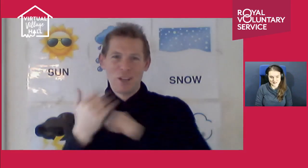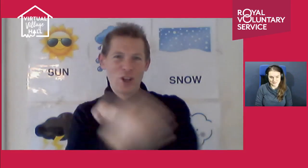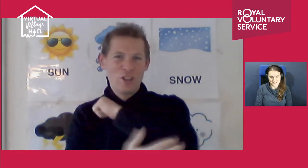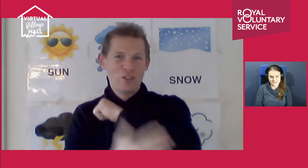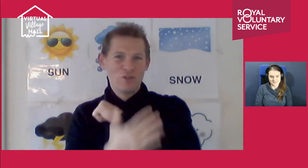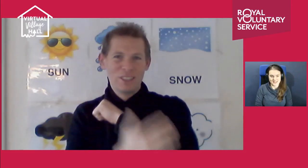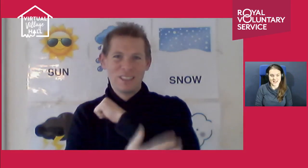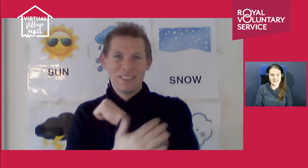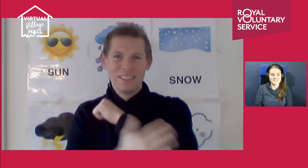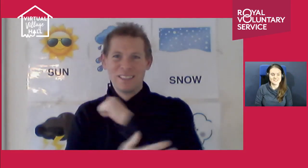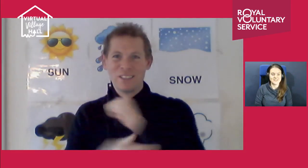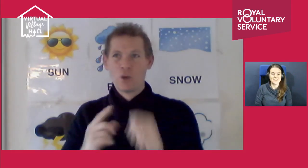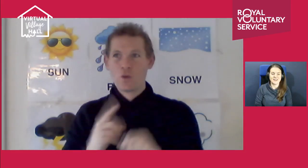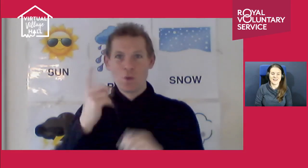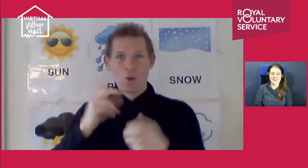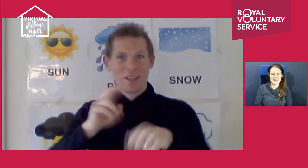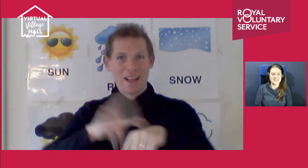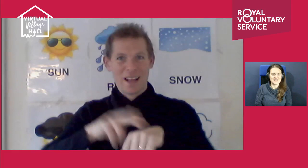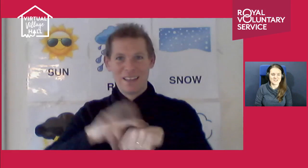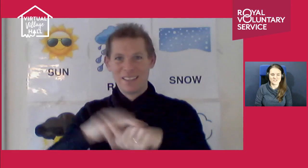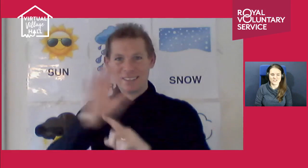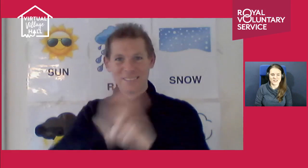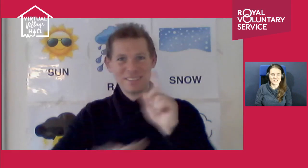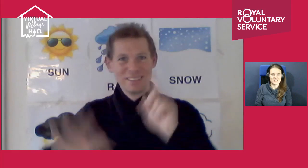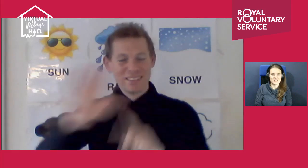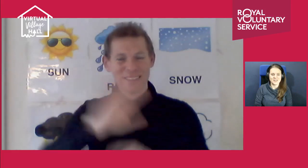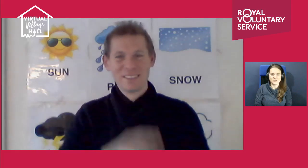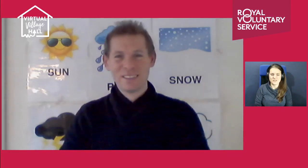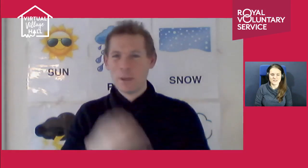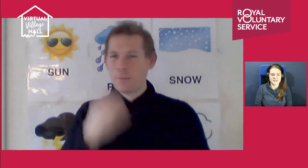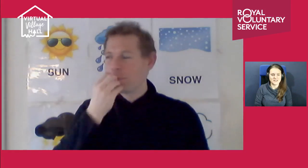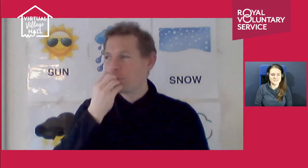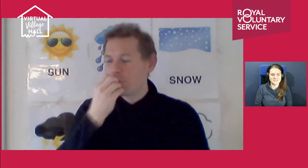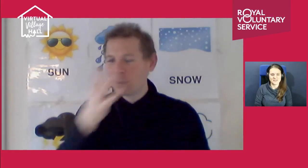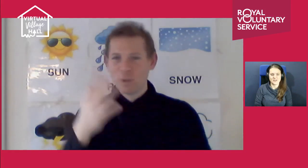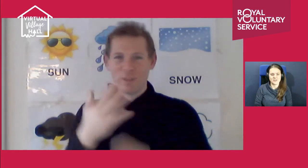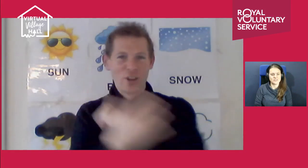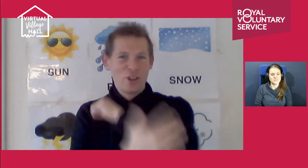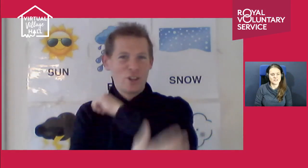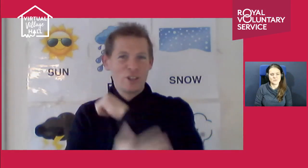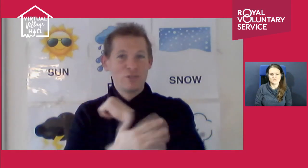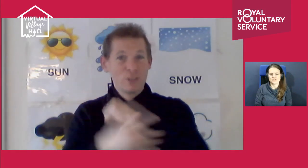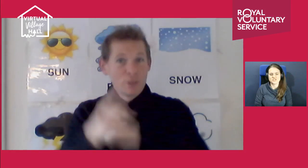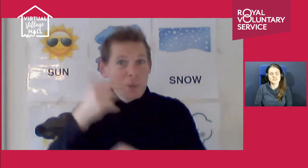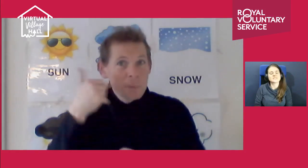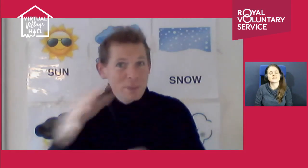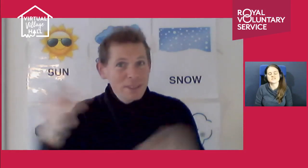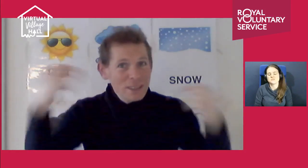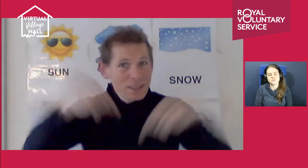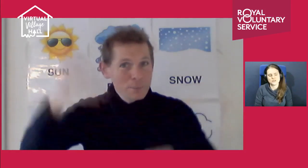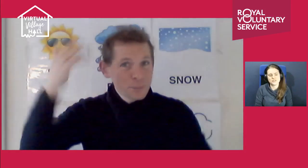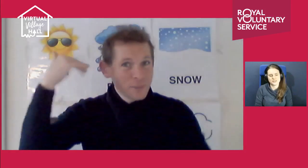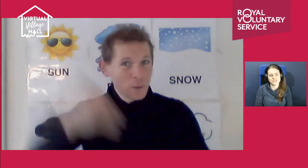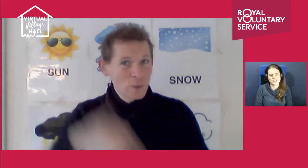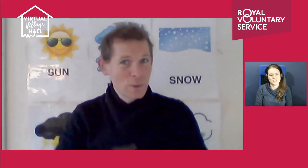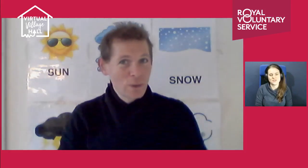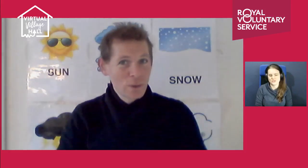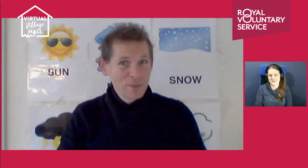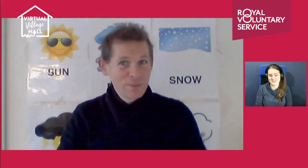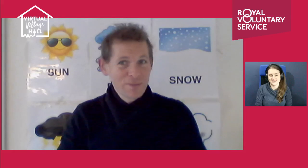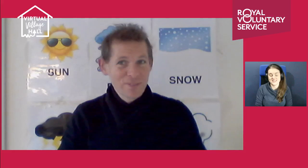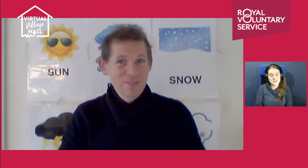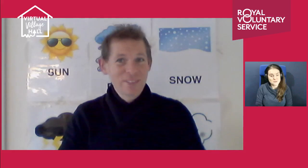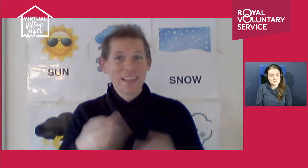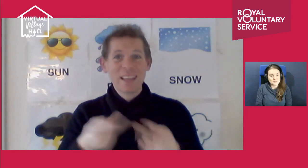in Belfast and in the country in Northern Ireland. Oh, it's such a beautiful country in